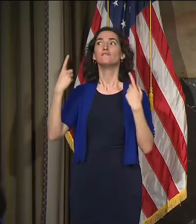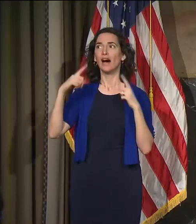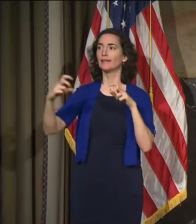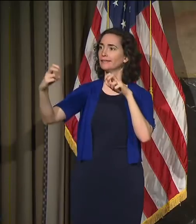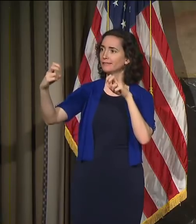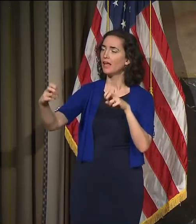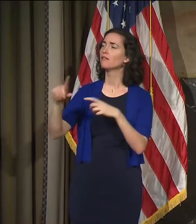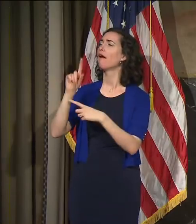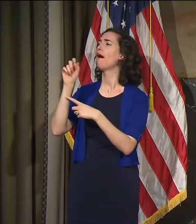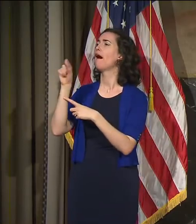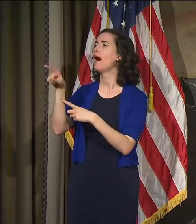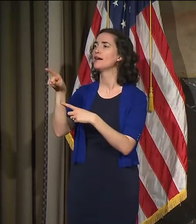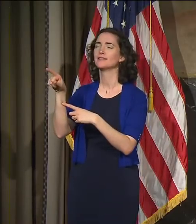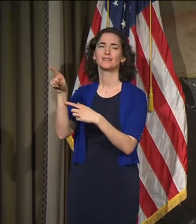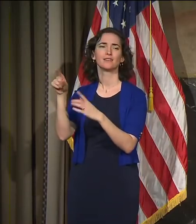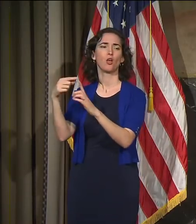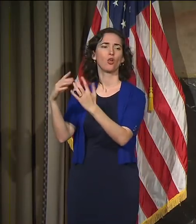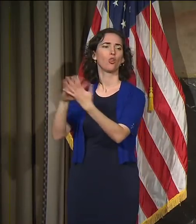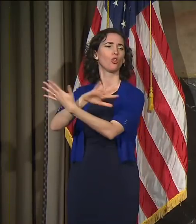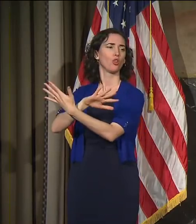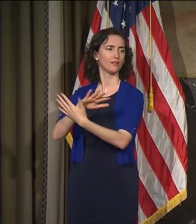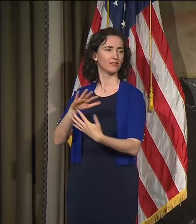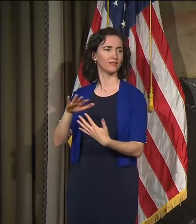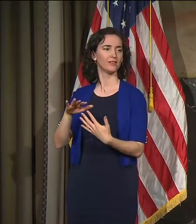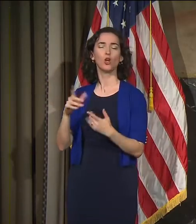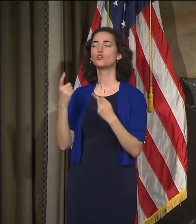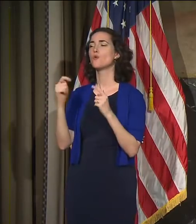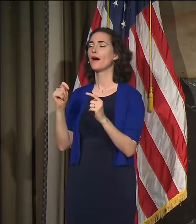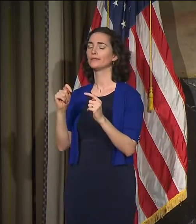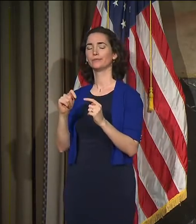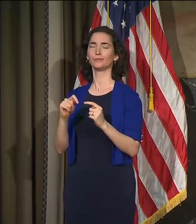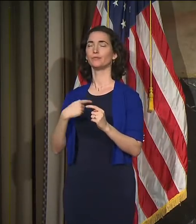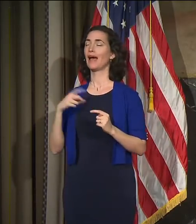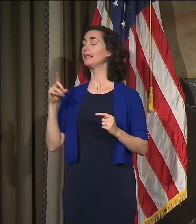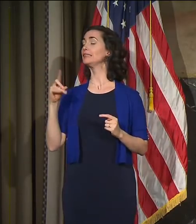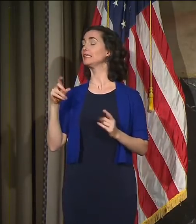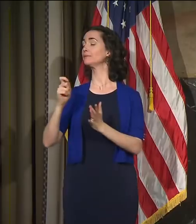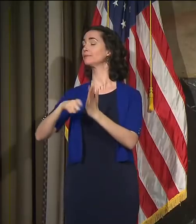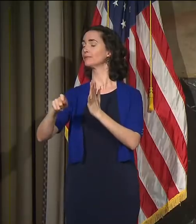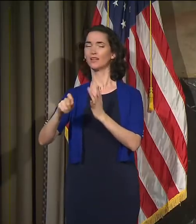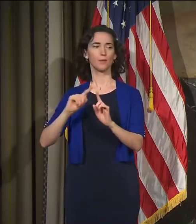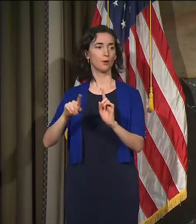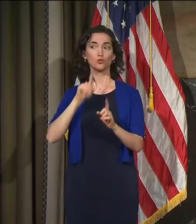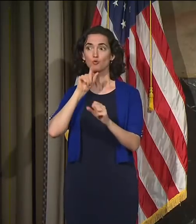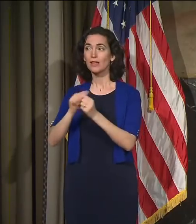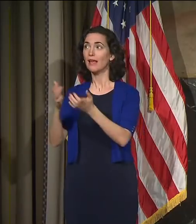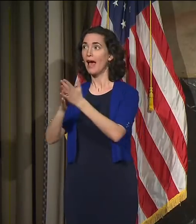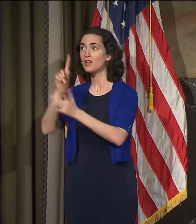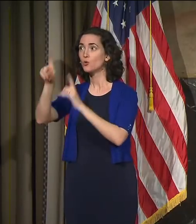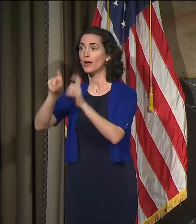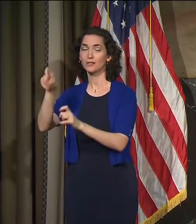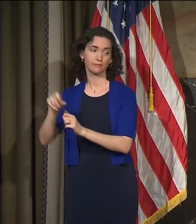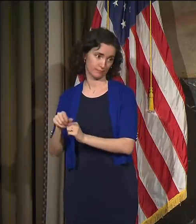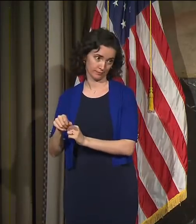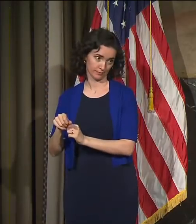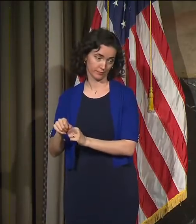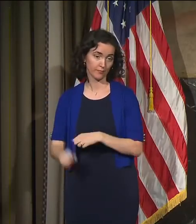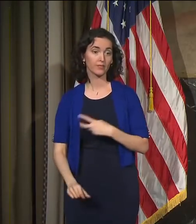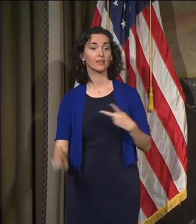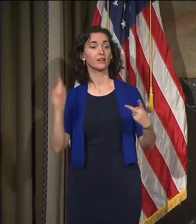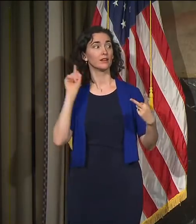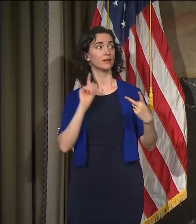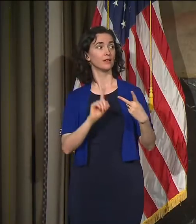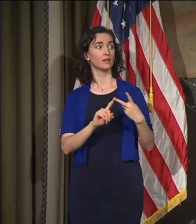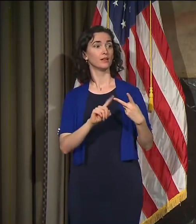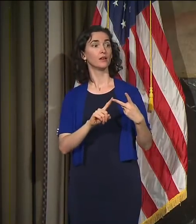right questions. It was something that they did just to try to check a box. Secondly, I am absolutely certain that the statute is, in